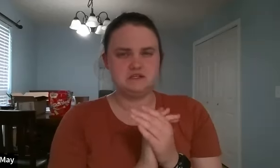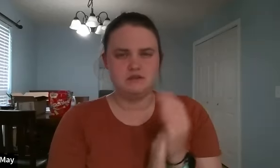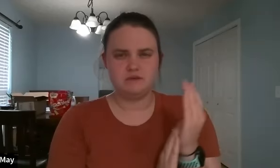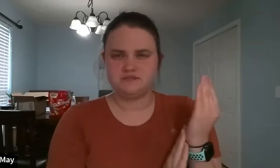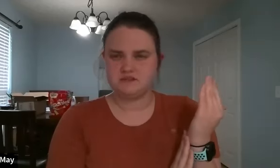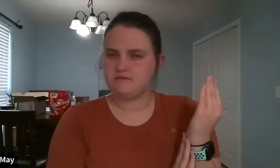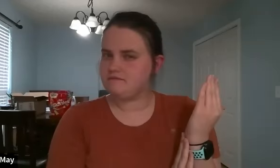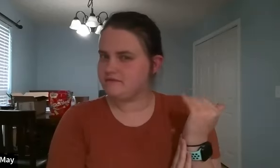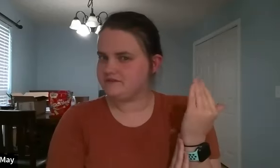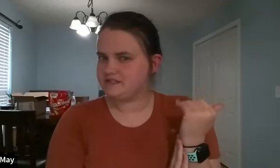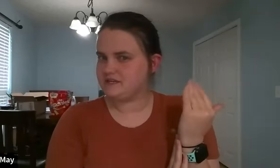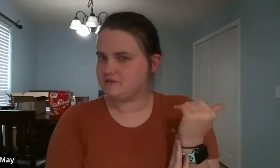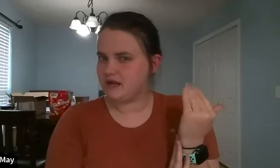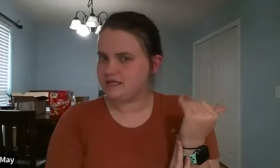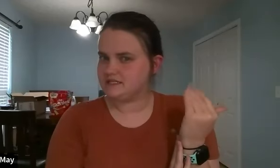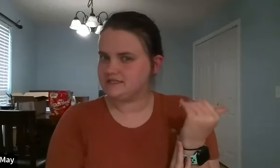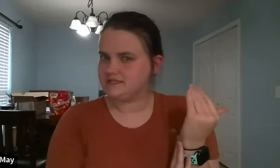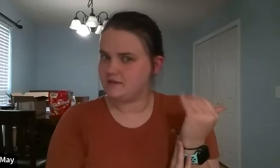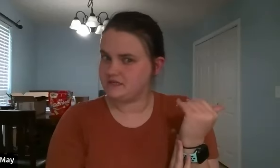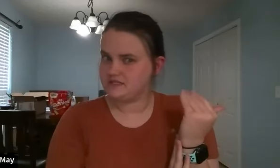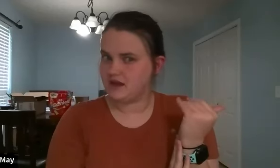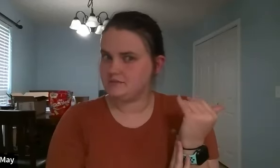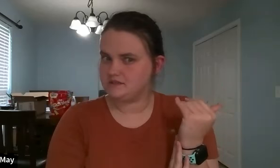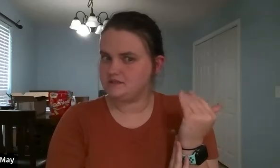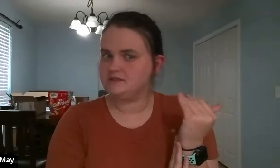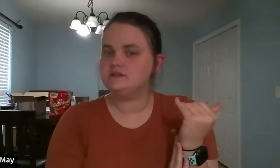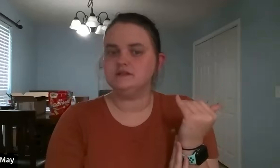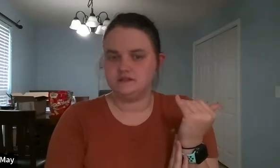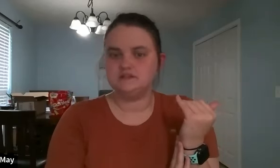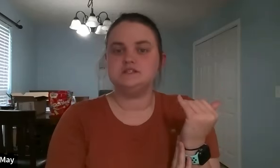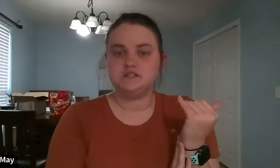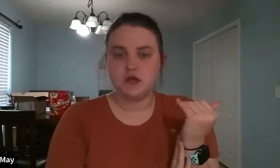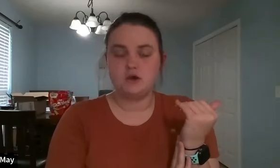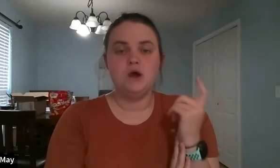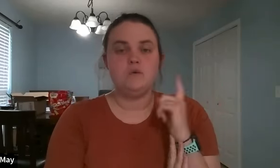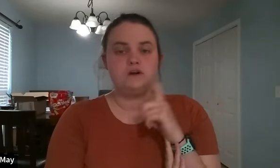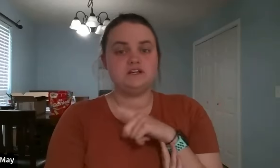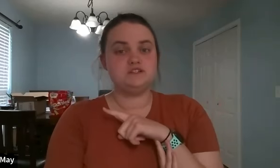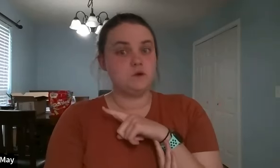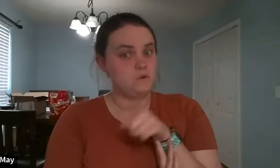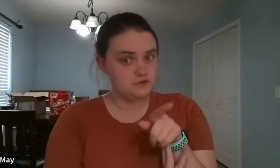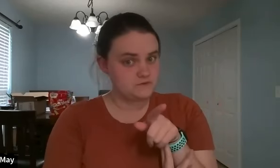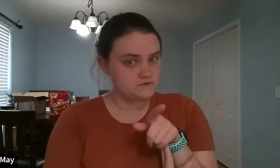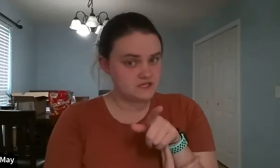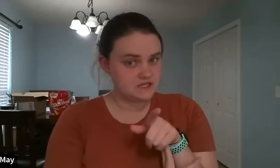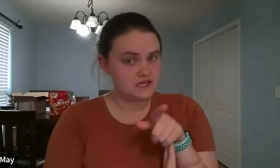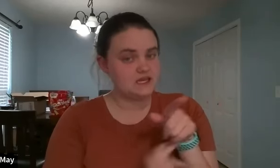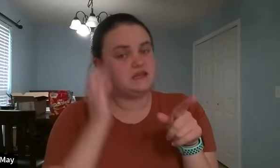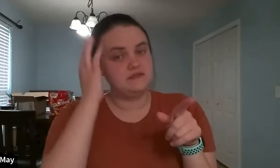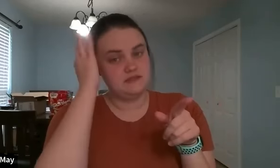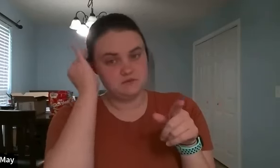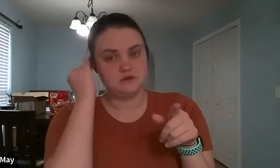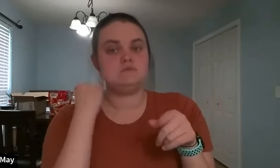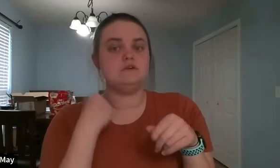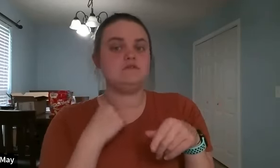all the way up to 15, right? And then we stopped. So we're going to do our 1 through 15 again, and then we're going to move on